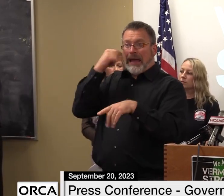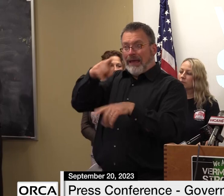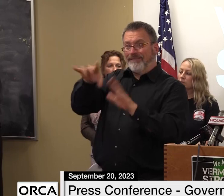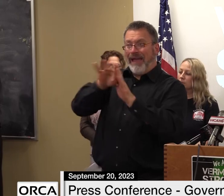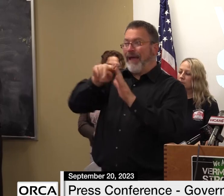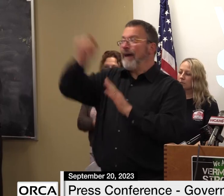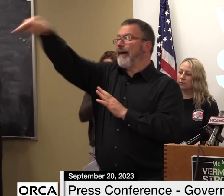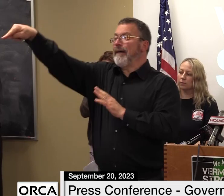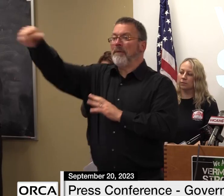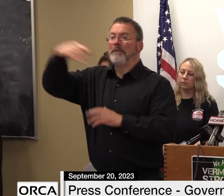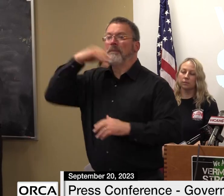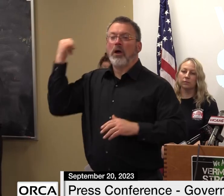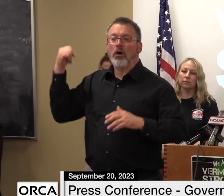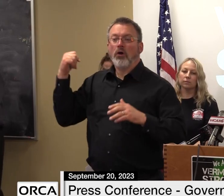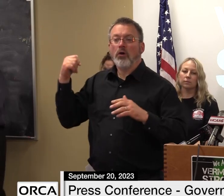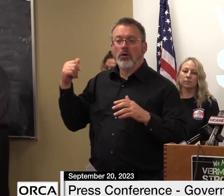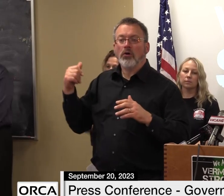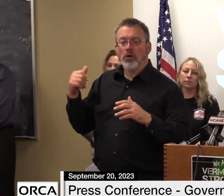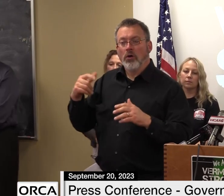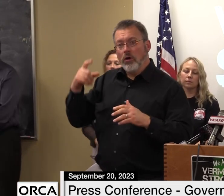both the residents as well as